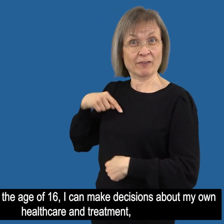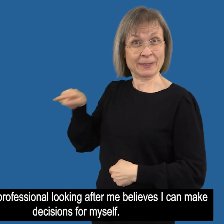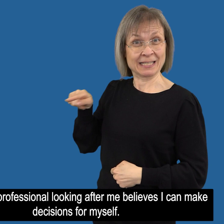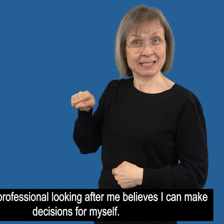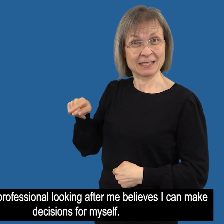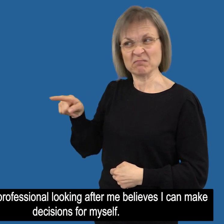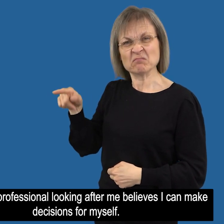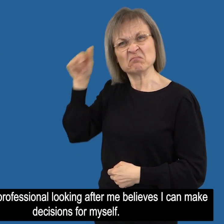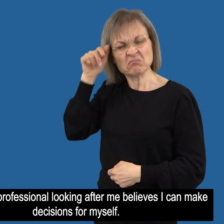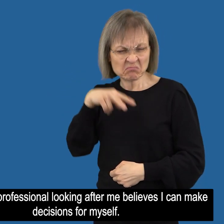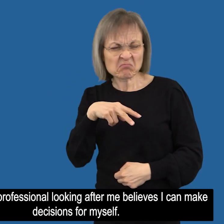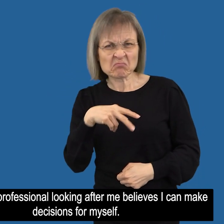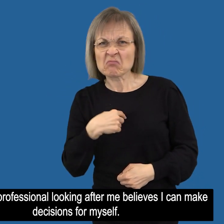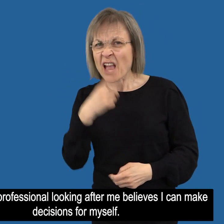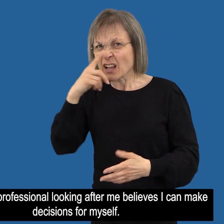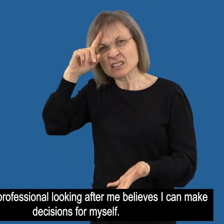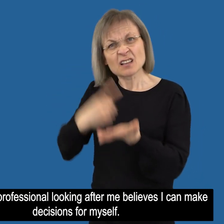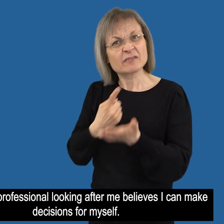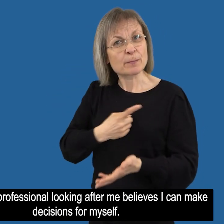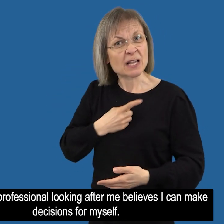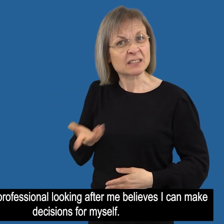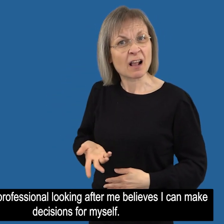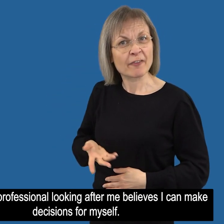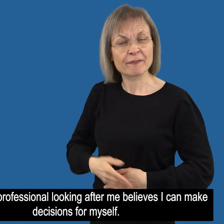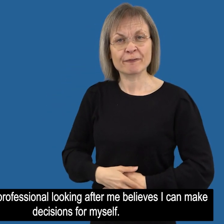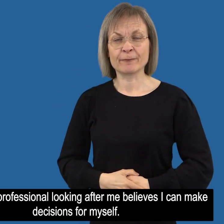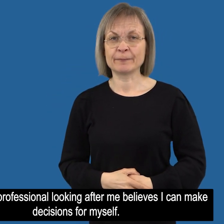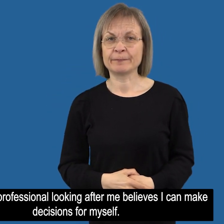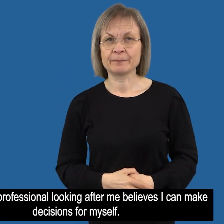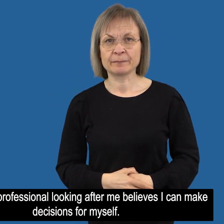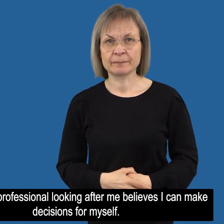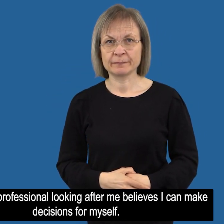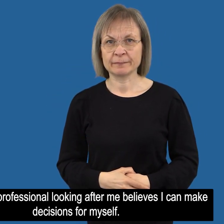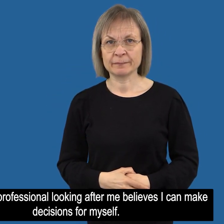after me believes I can make these decisions for myself.